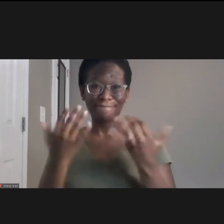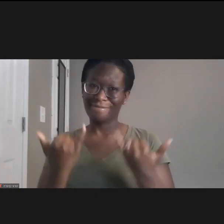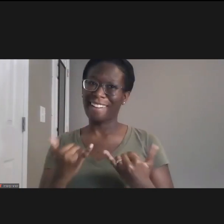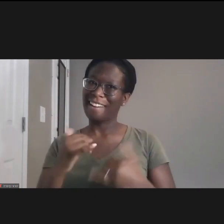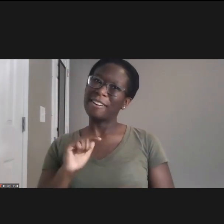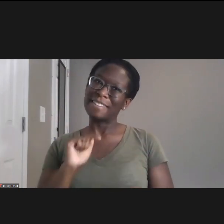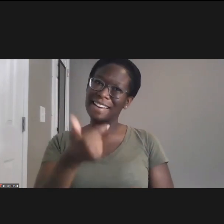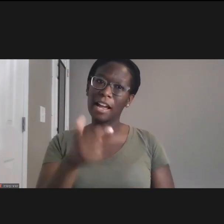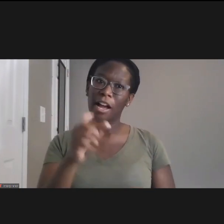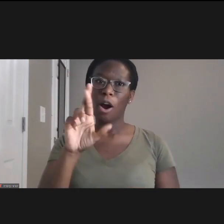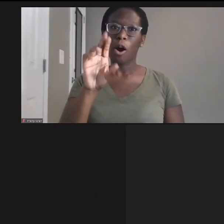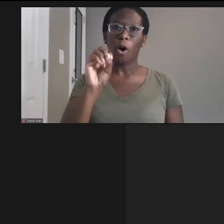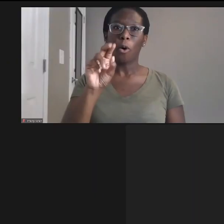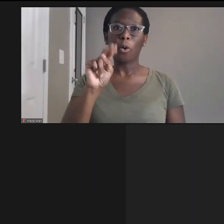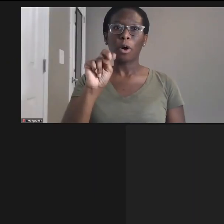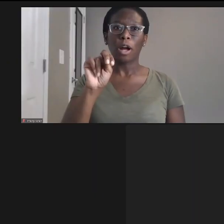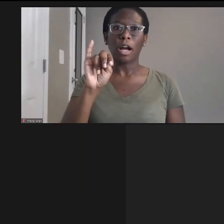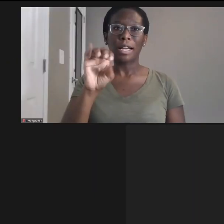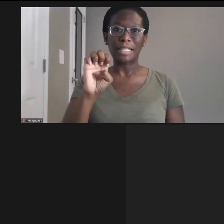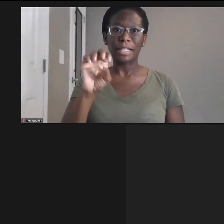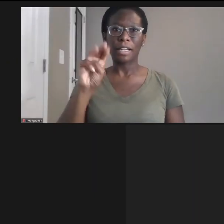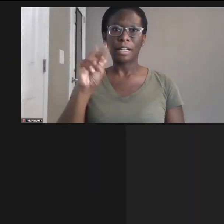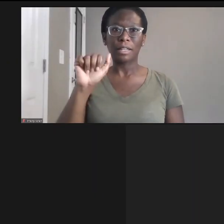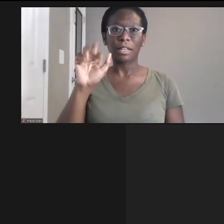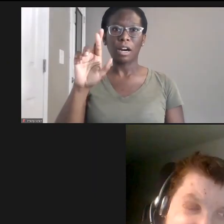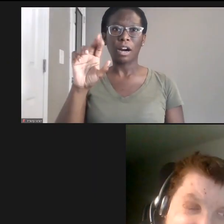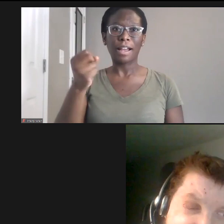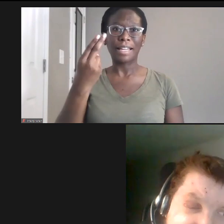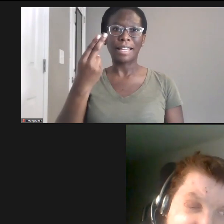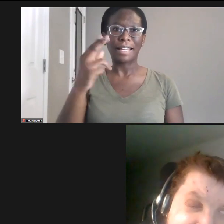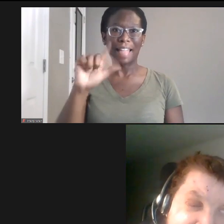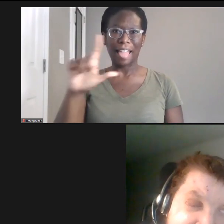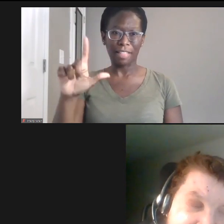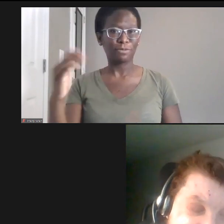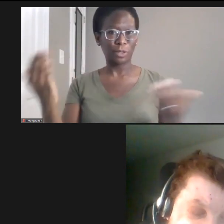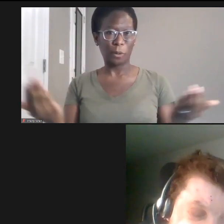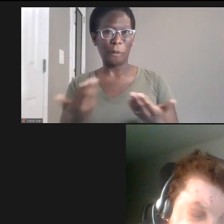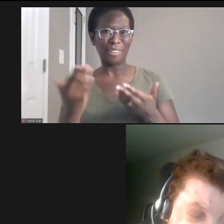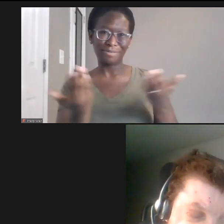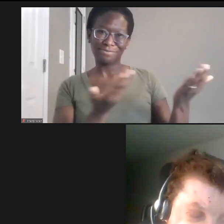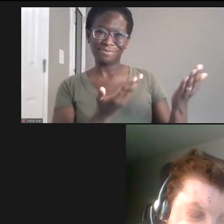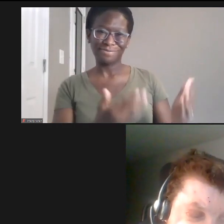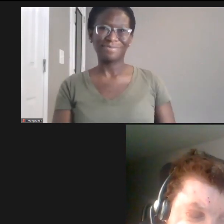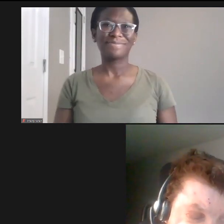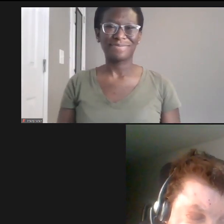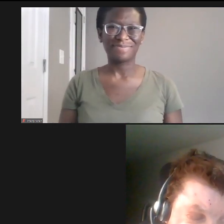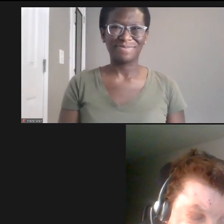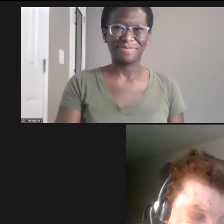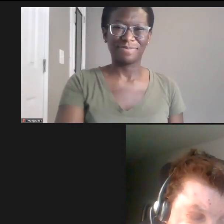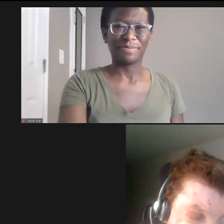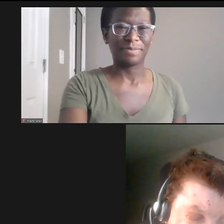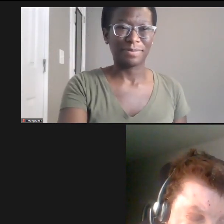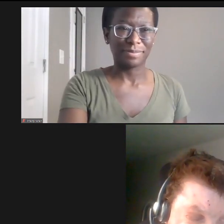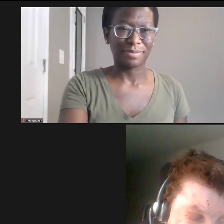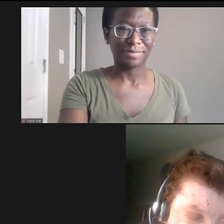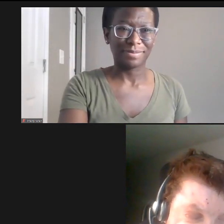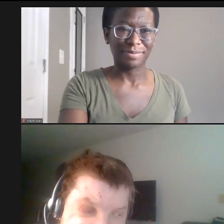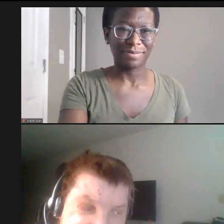is Ronnie Marshall. Let's welcome Ronnie. Hey, Ronnie.